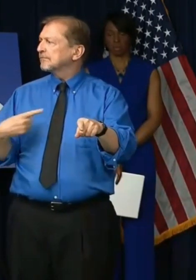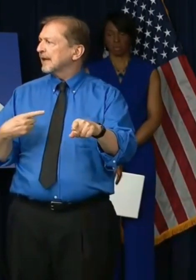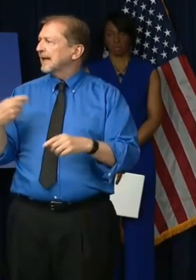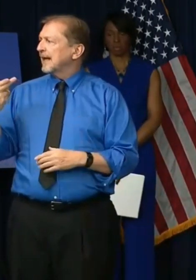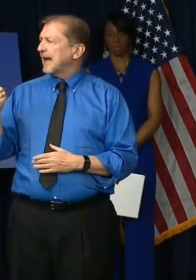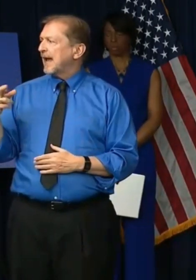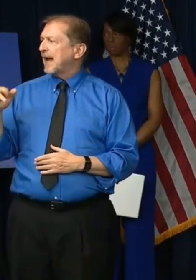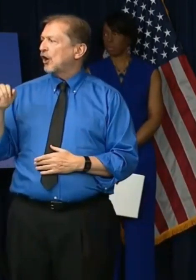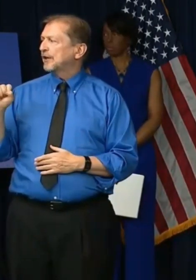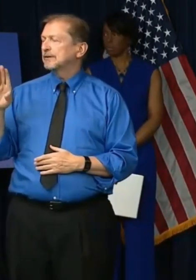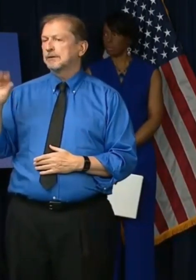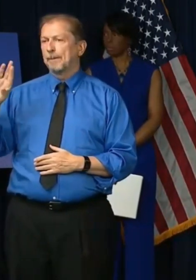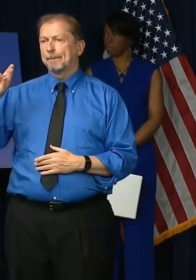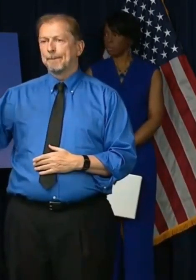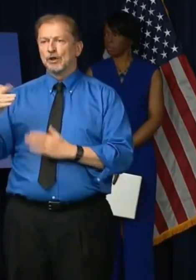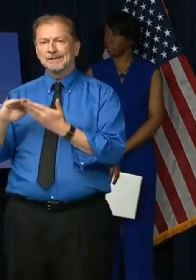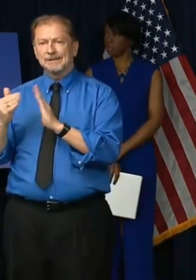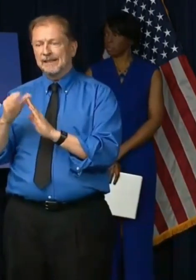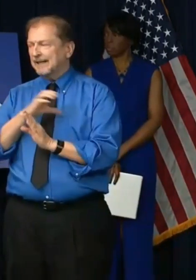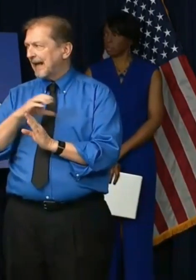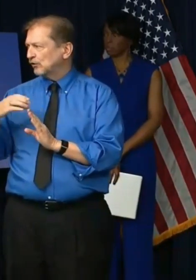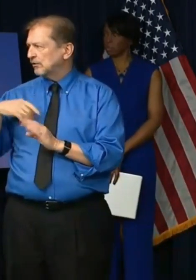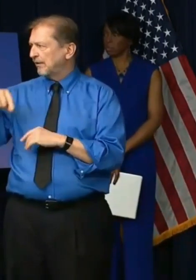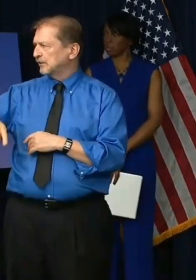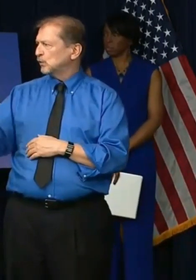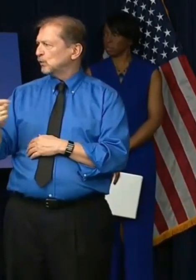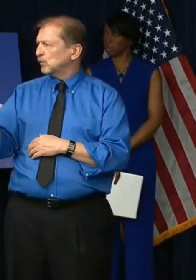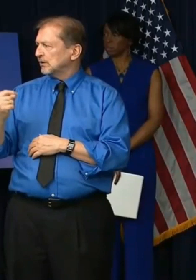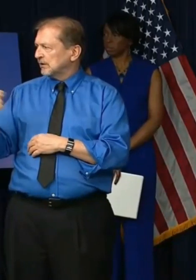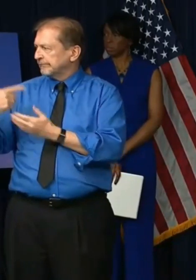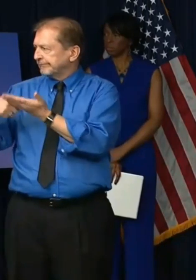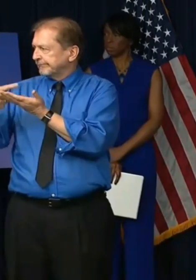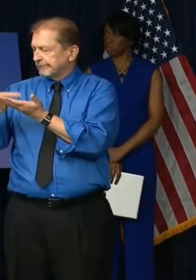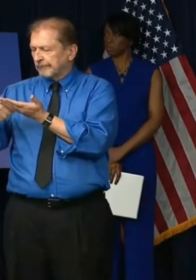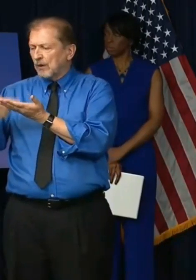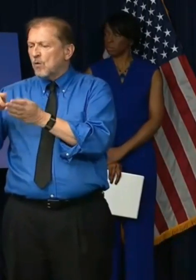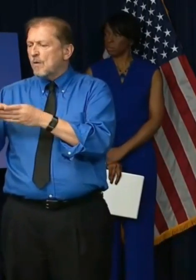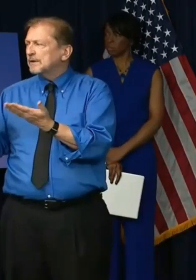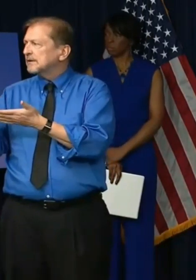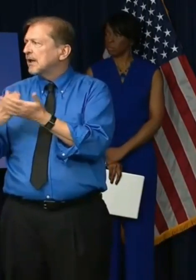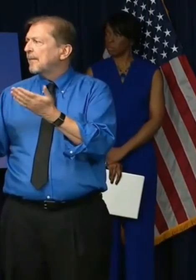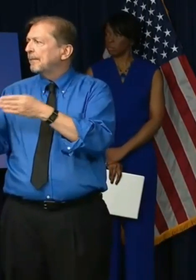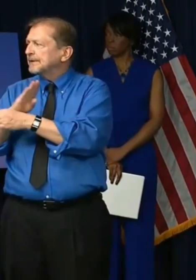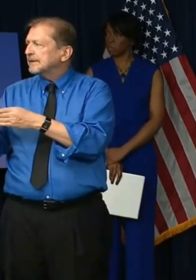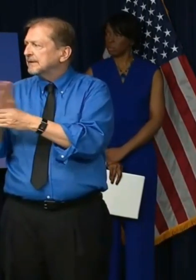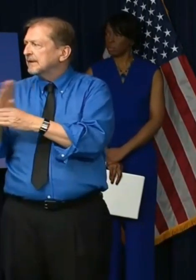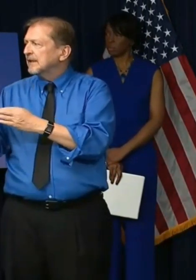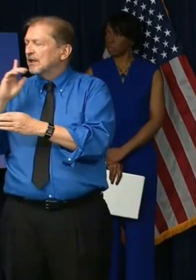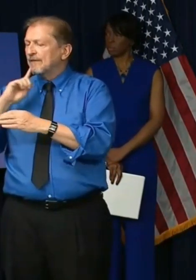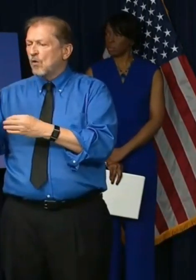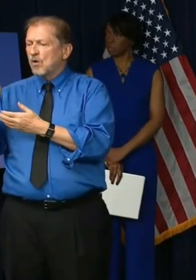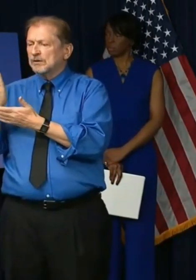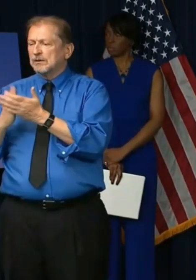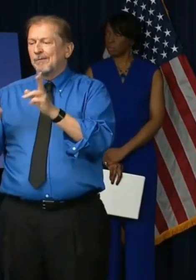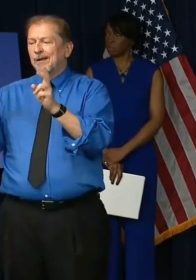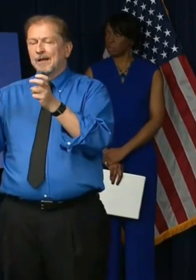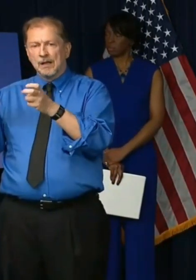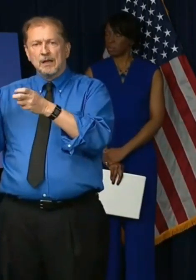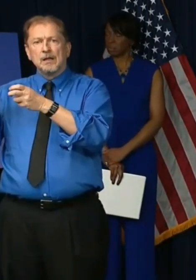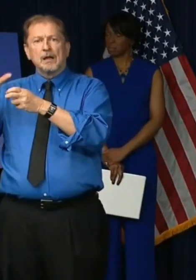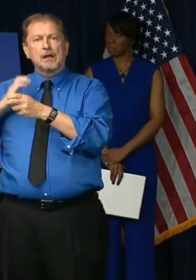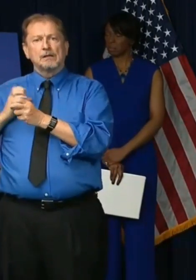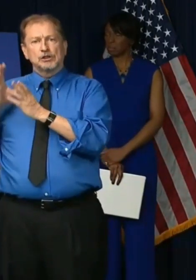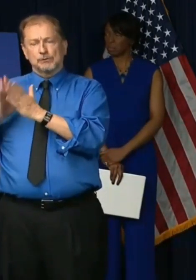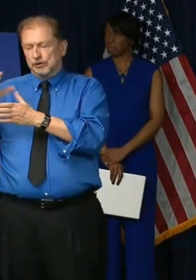Council has called a special meeting for Tuesday to consider a proposal to open up some retailers to in-house customers on May 1, despite your